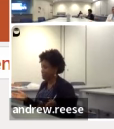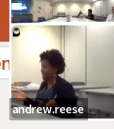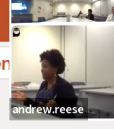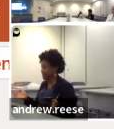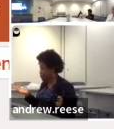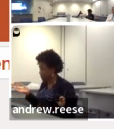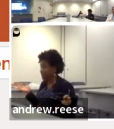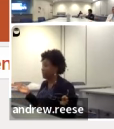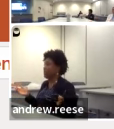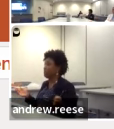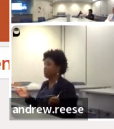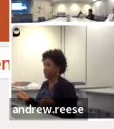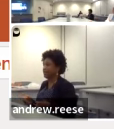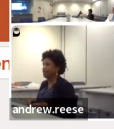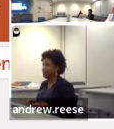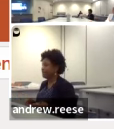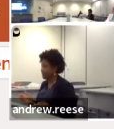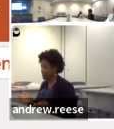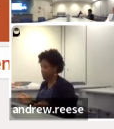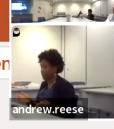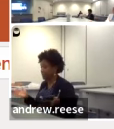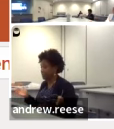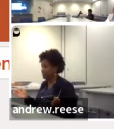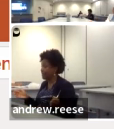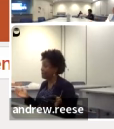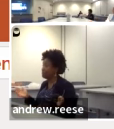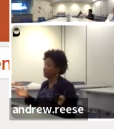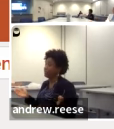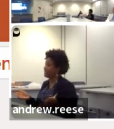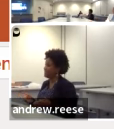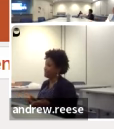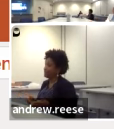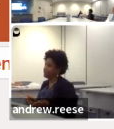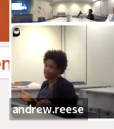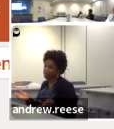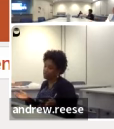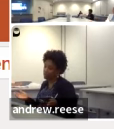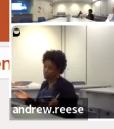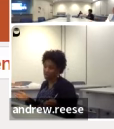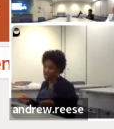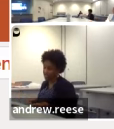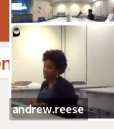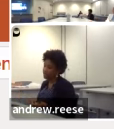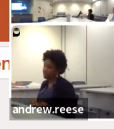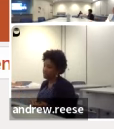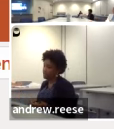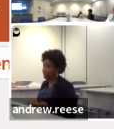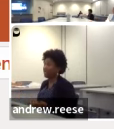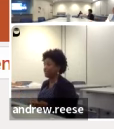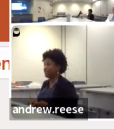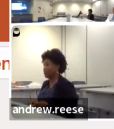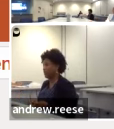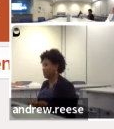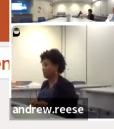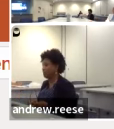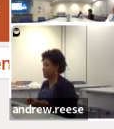know, wakes up in the morning and for some reason have the blues, not able to go to work, not